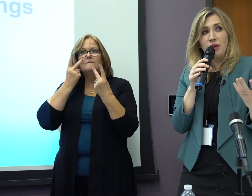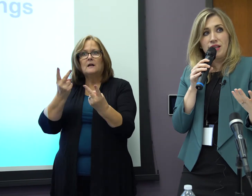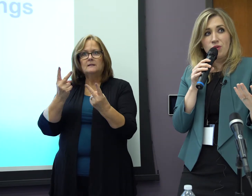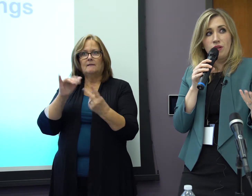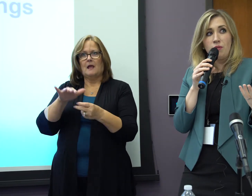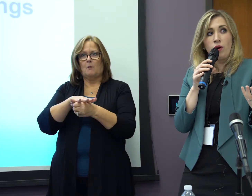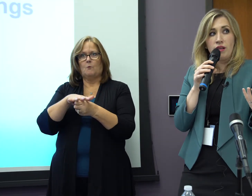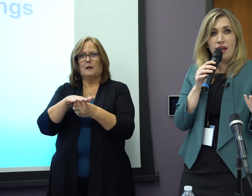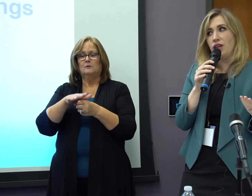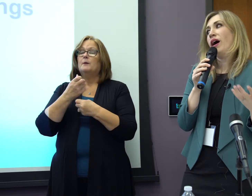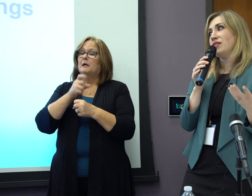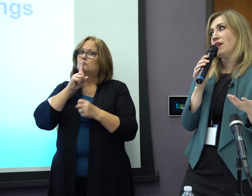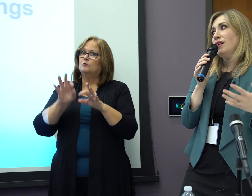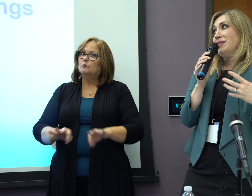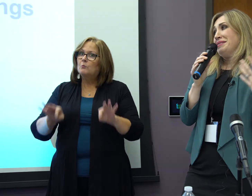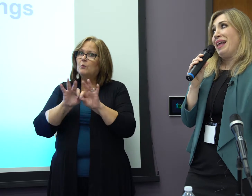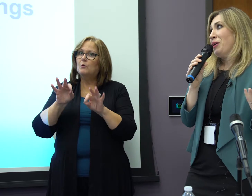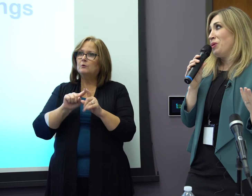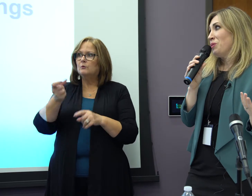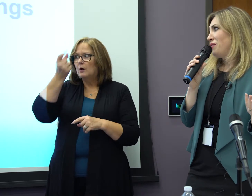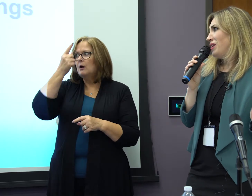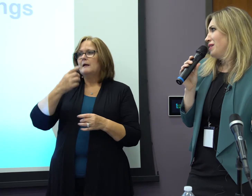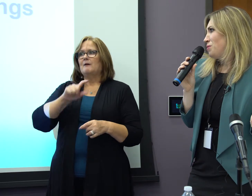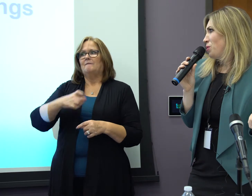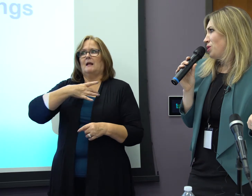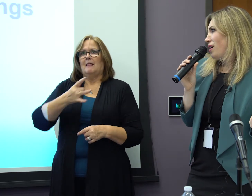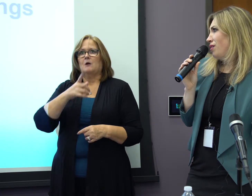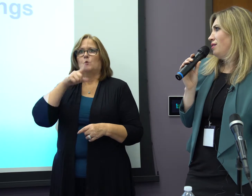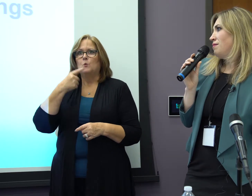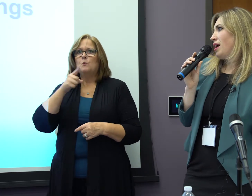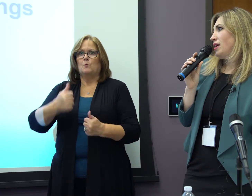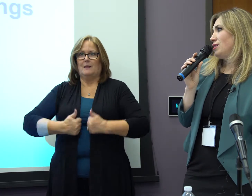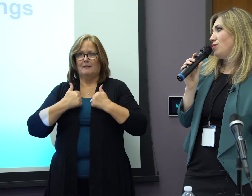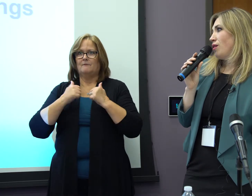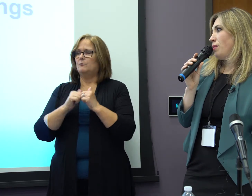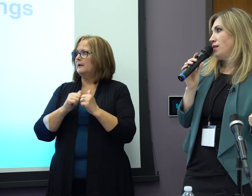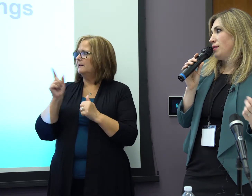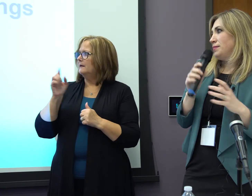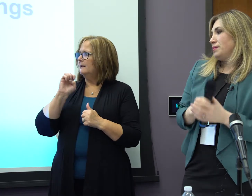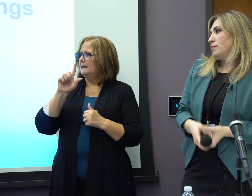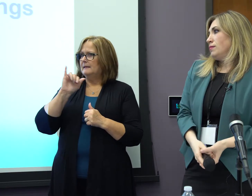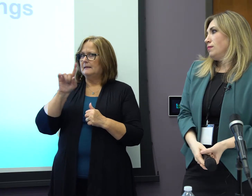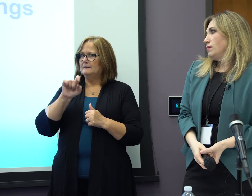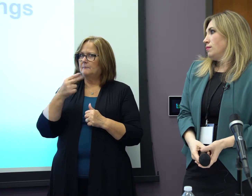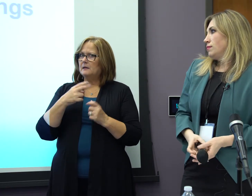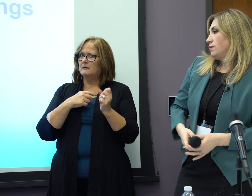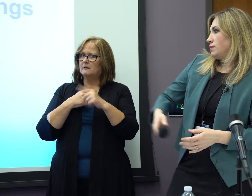considering that, because that's a really important thing. You have to like who you live with. Elizabeth, would you have any additional comments? Yeah.